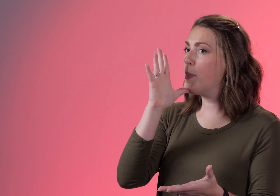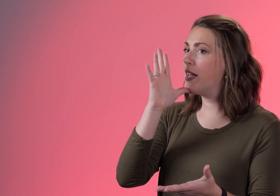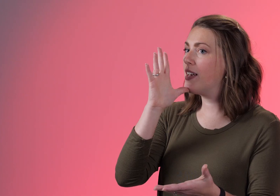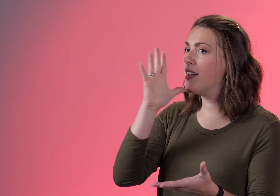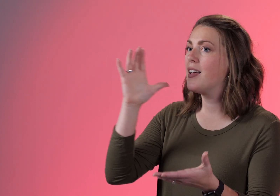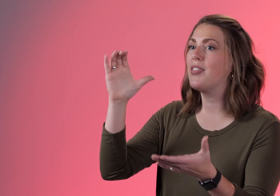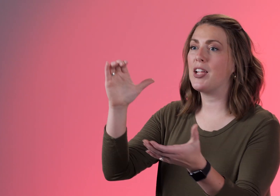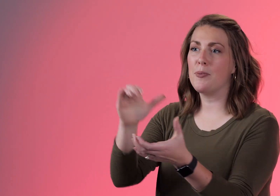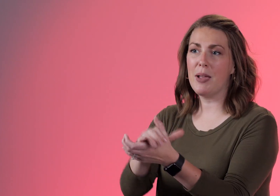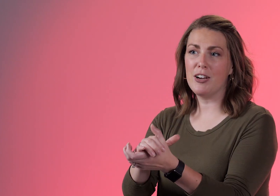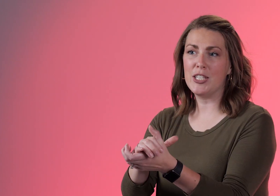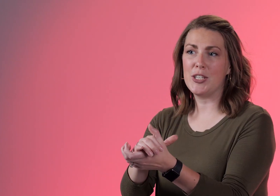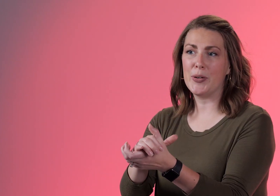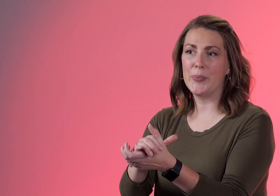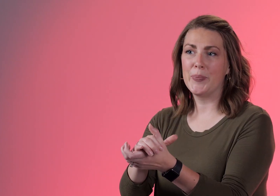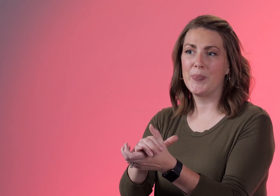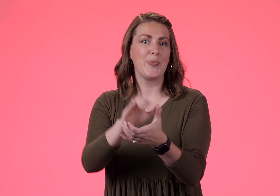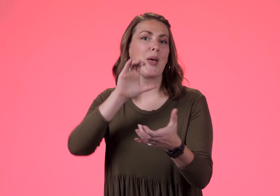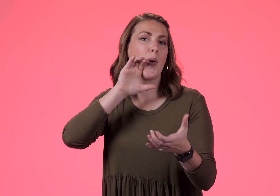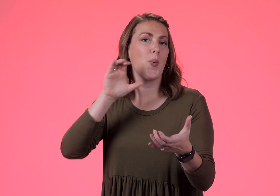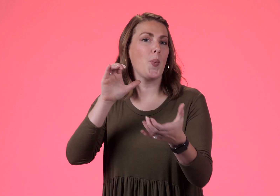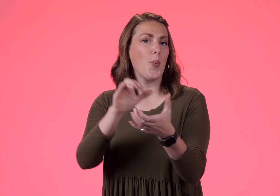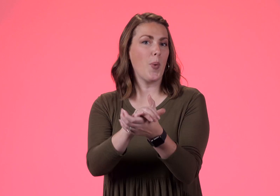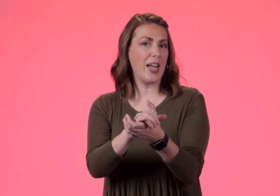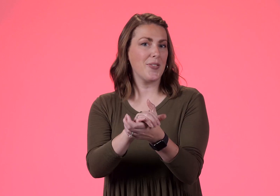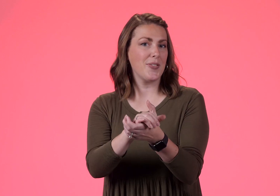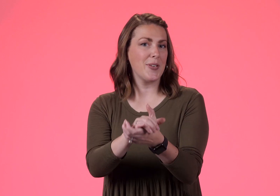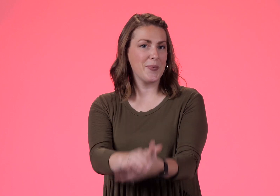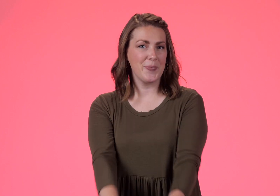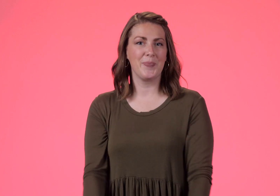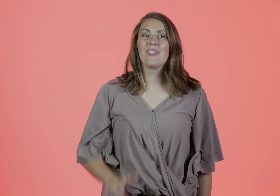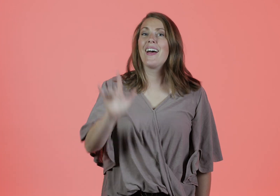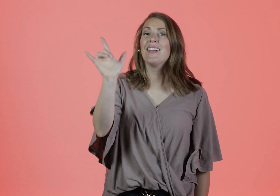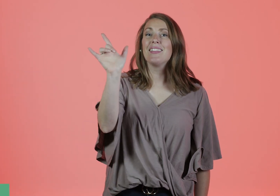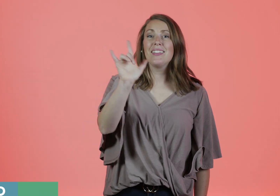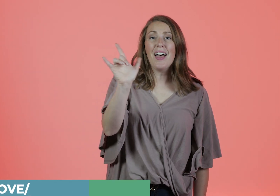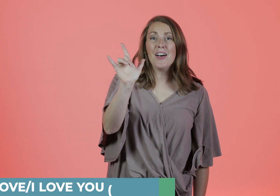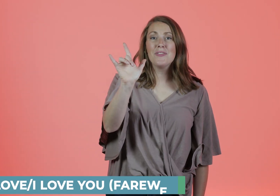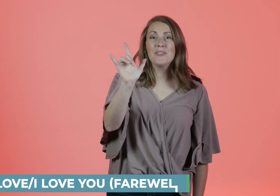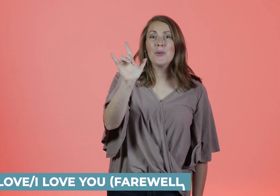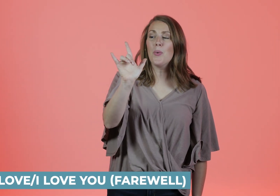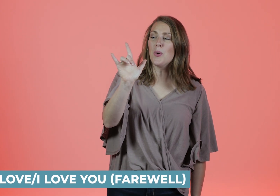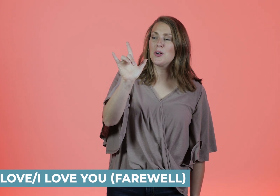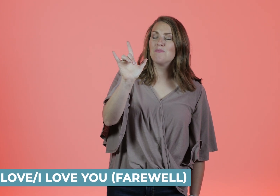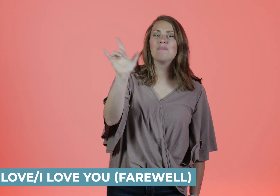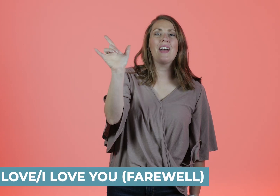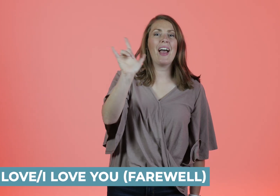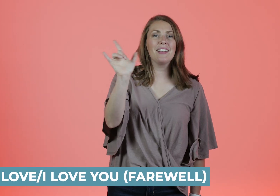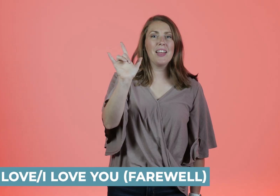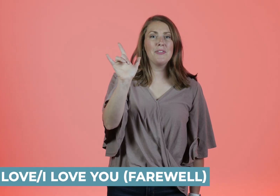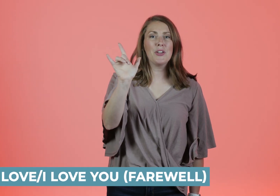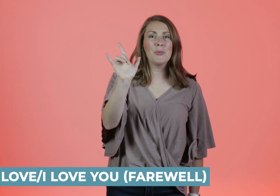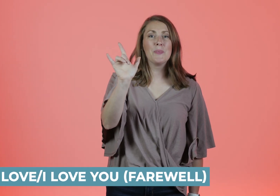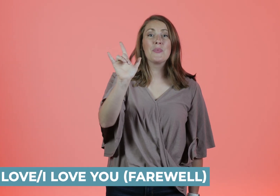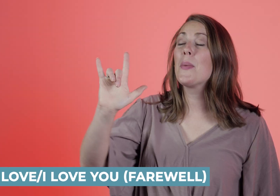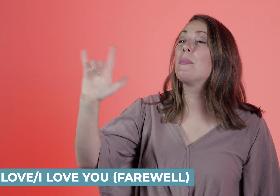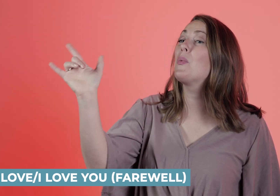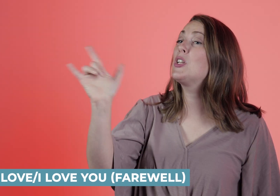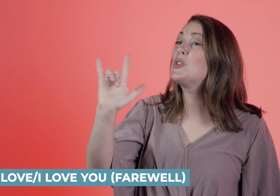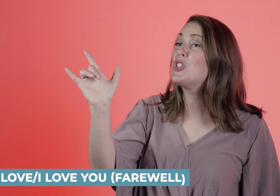woman that you're married to. Wife. Love, or I love you. But when you shake